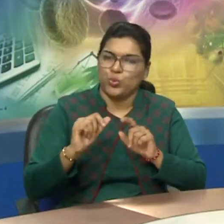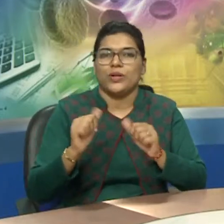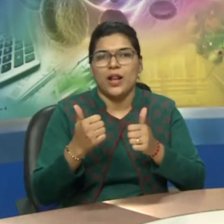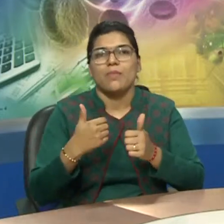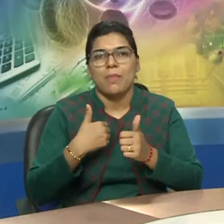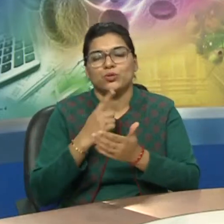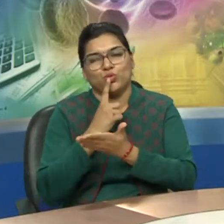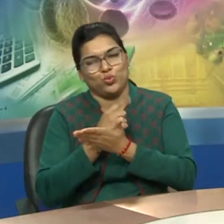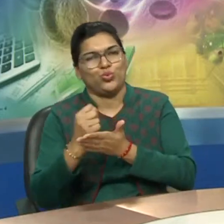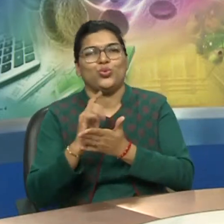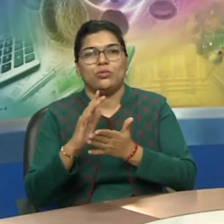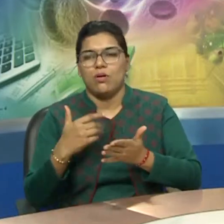something we do